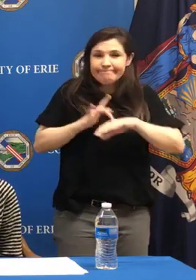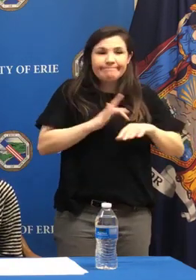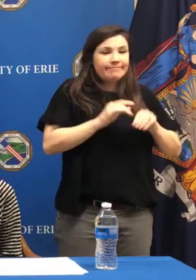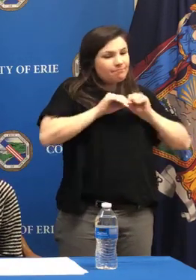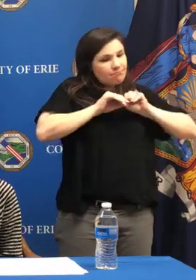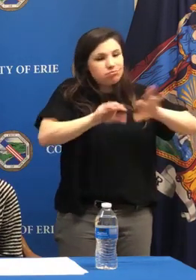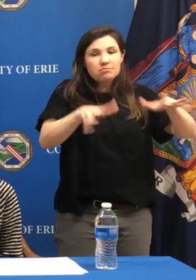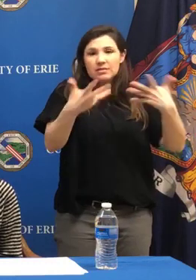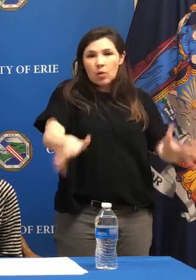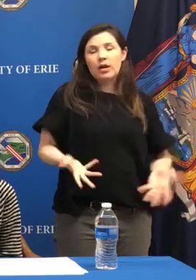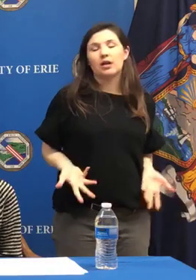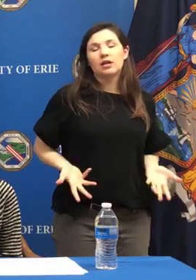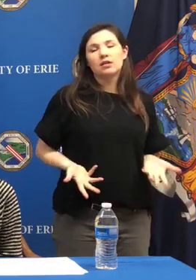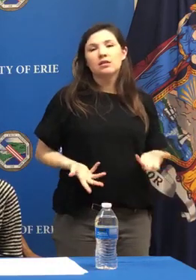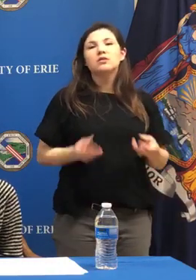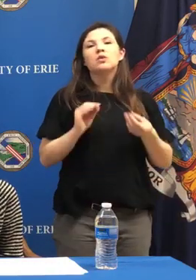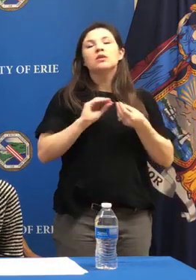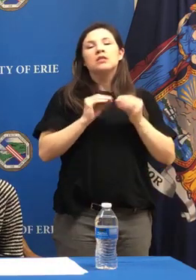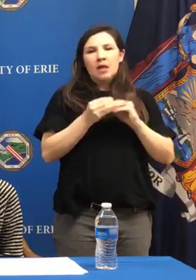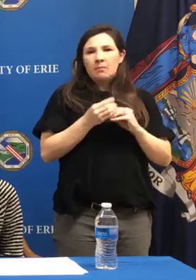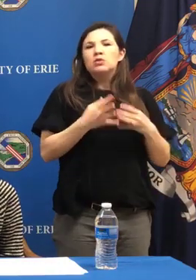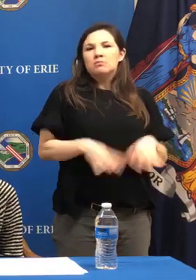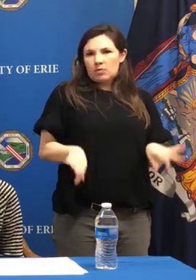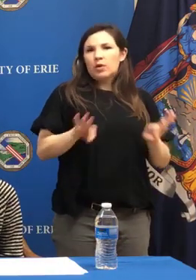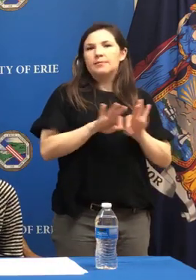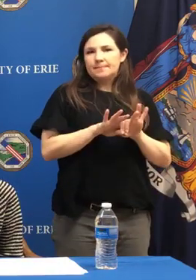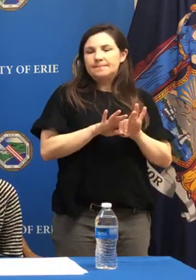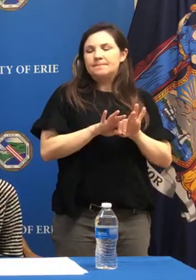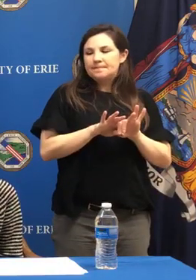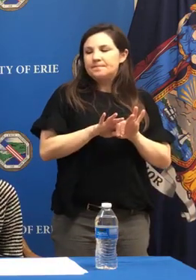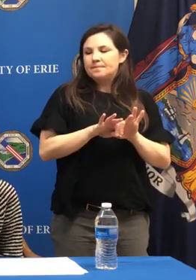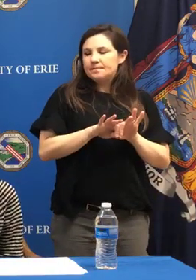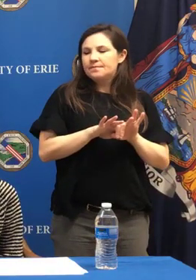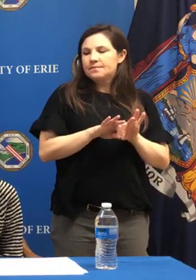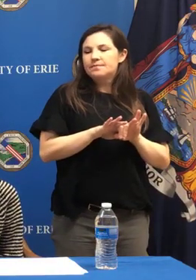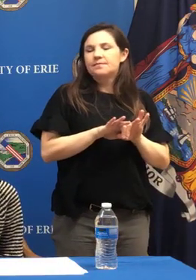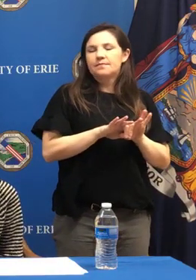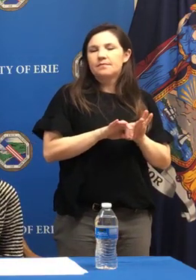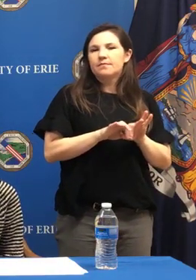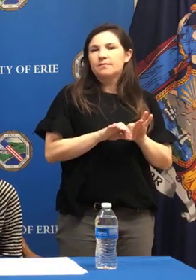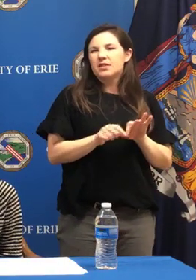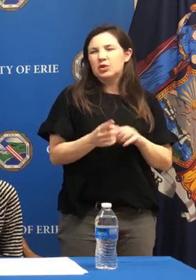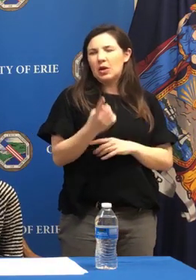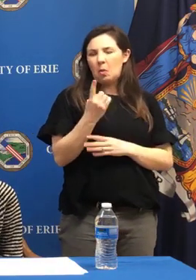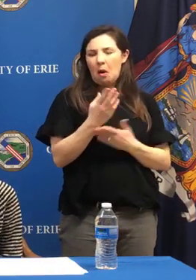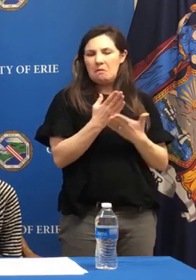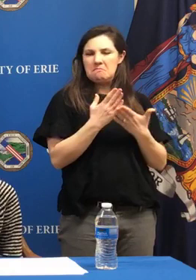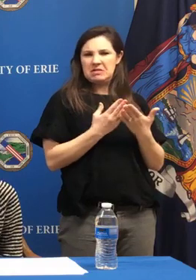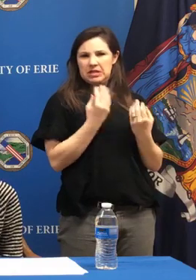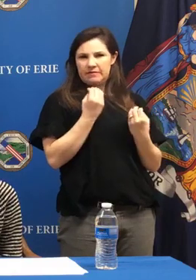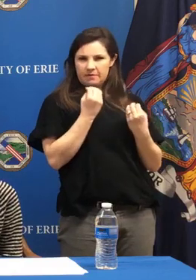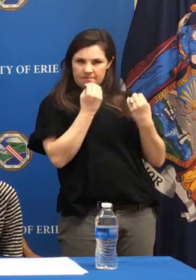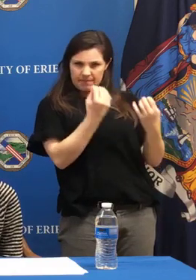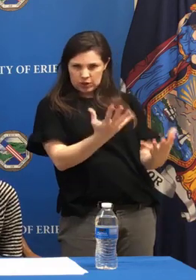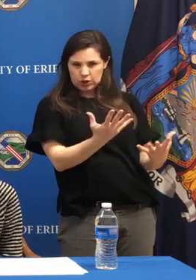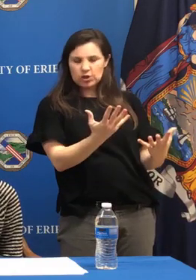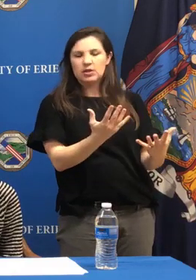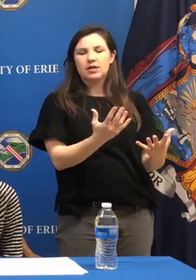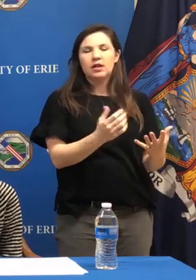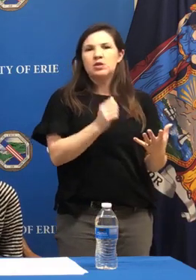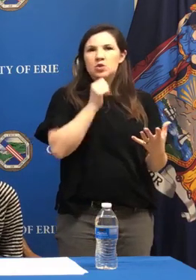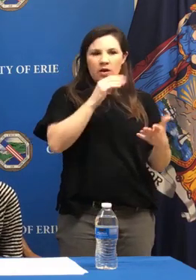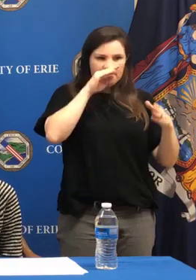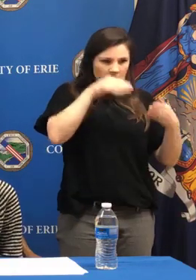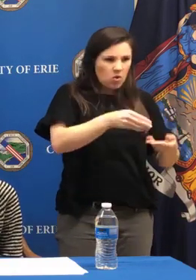numbers are important. And there's one piece of information, and I think that we really shouldn't focus